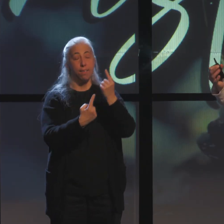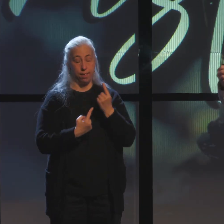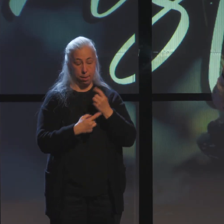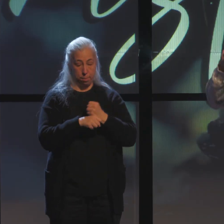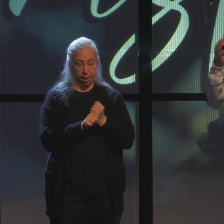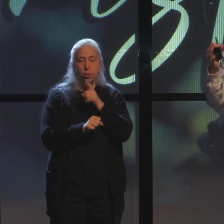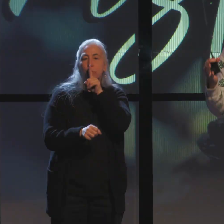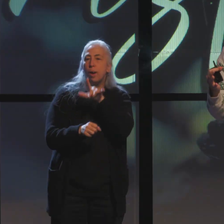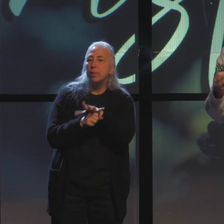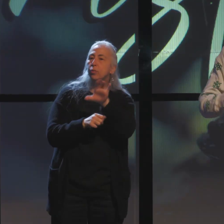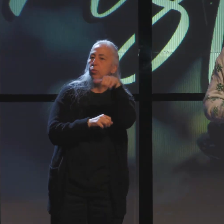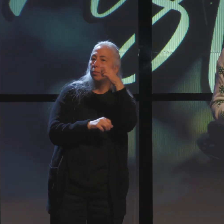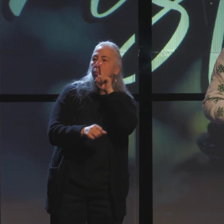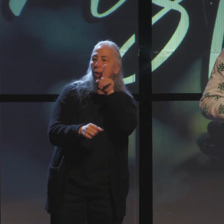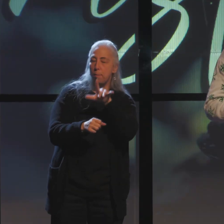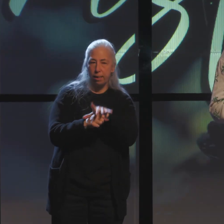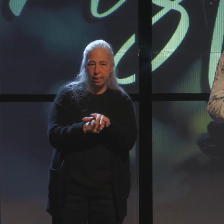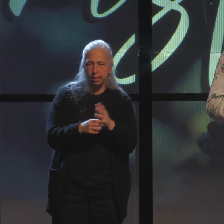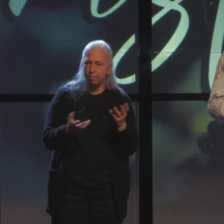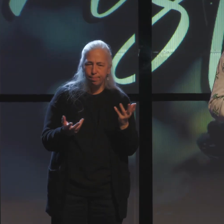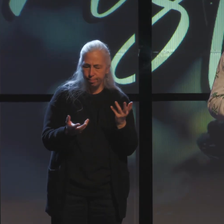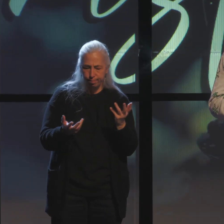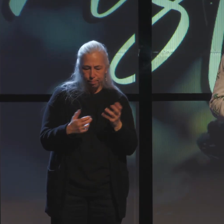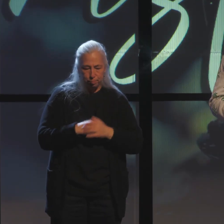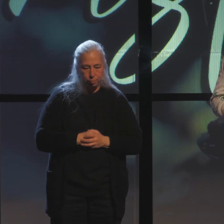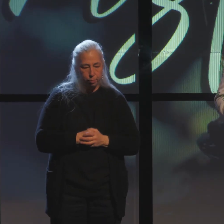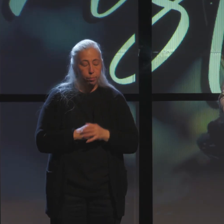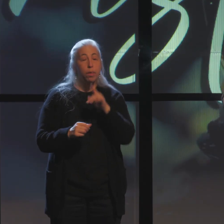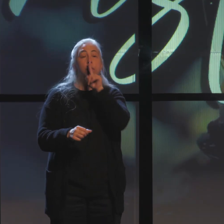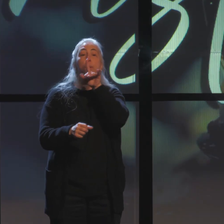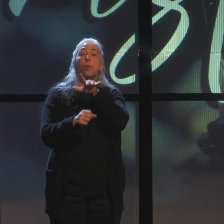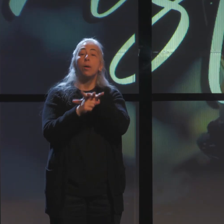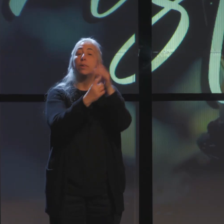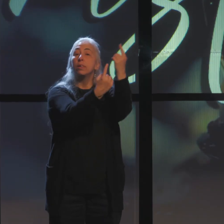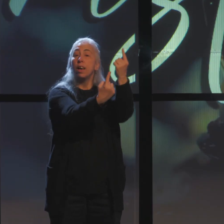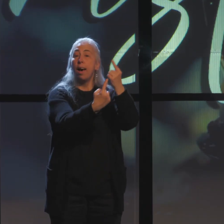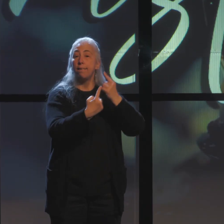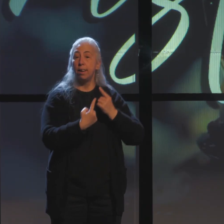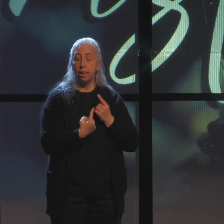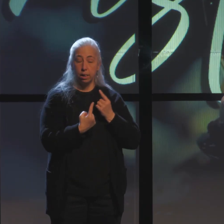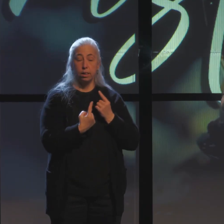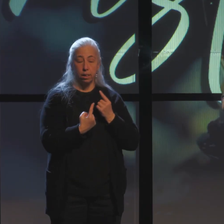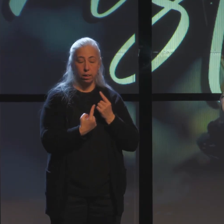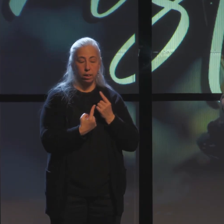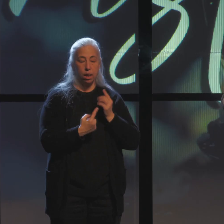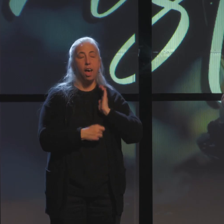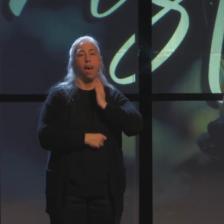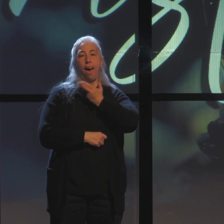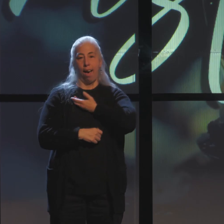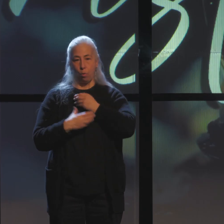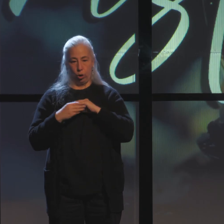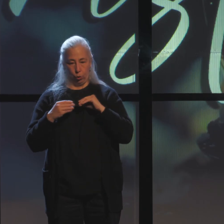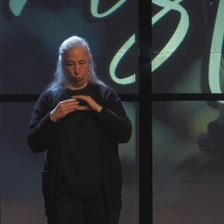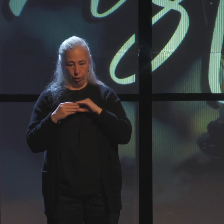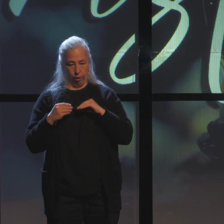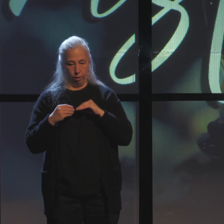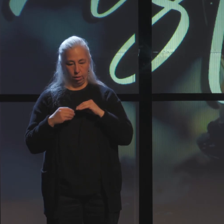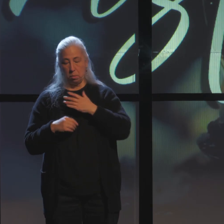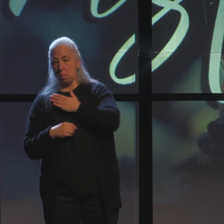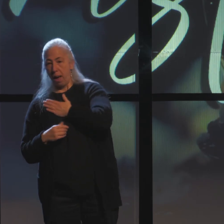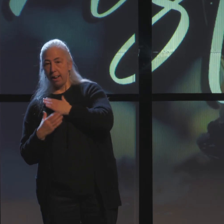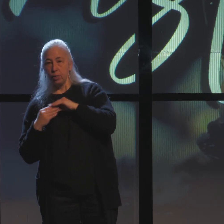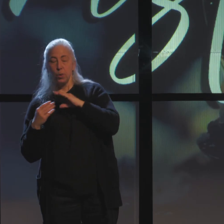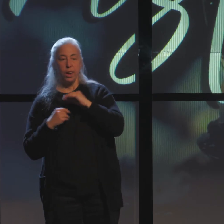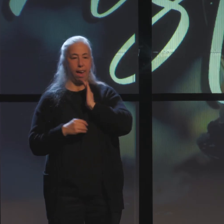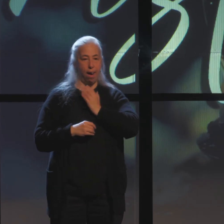Christmas promise, these promises of Christmas. And the promise of Advent is that when our personal stories, whether it's my story